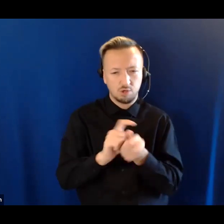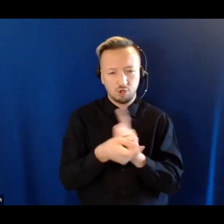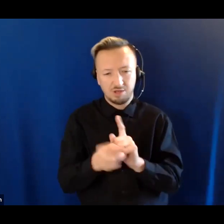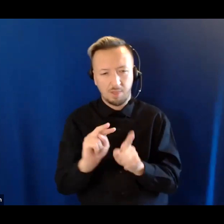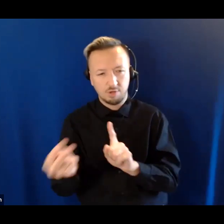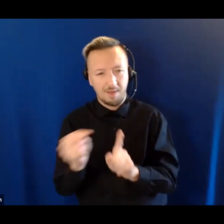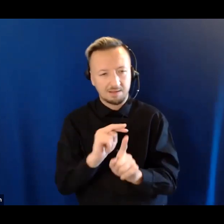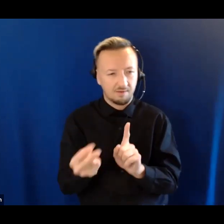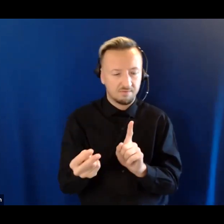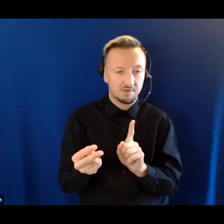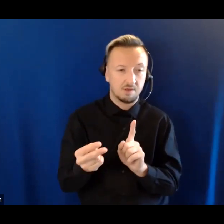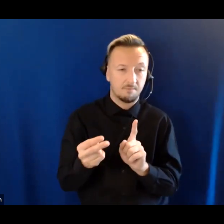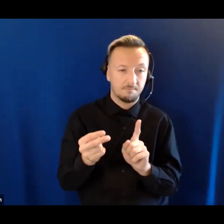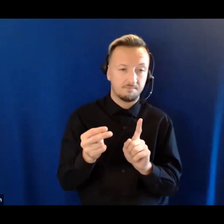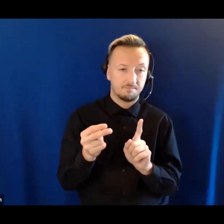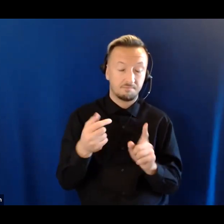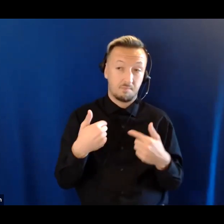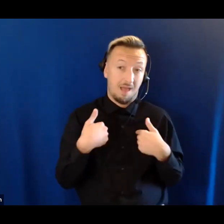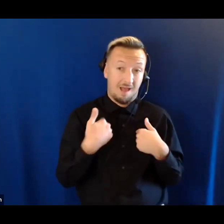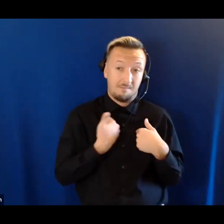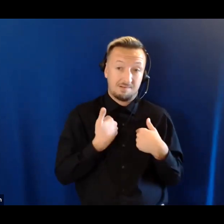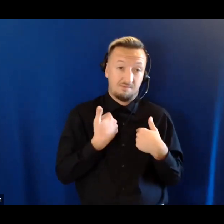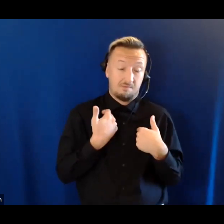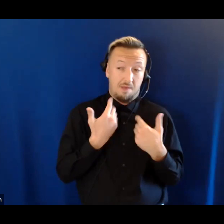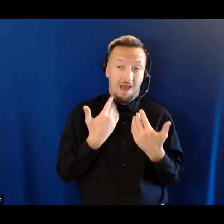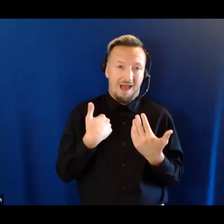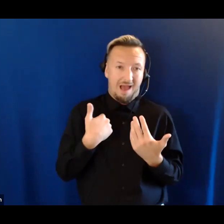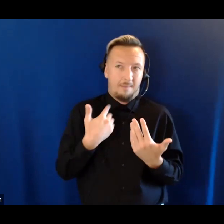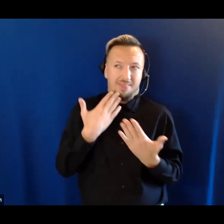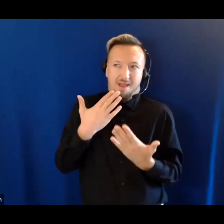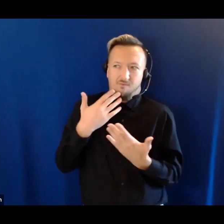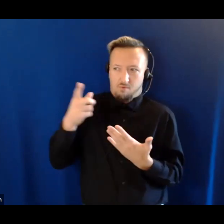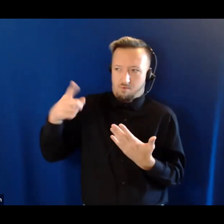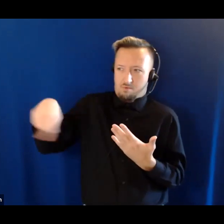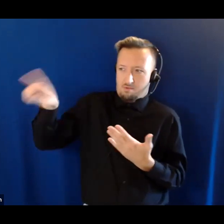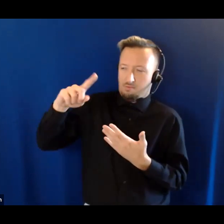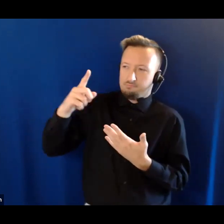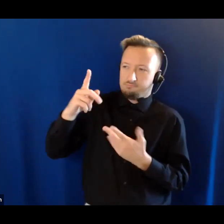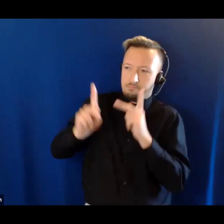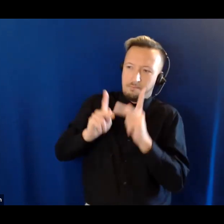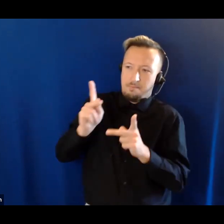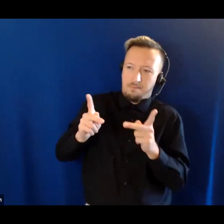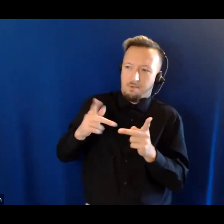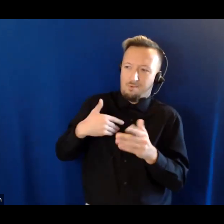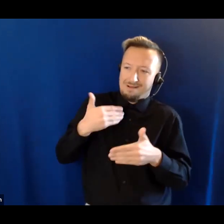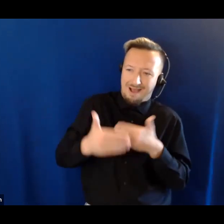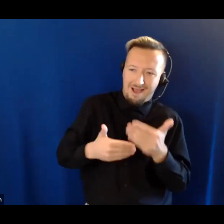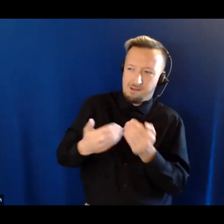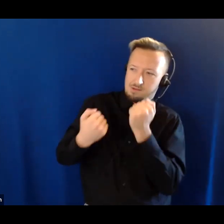perspectives, because I'm thankful people were kind to me in helping me understand what I needed to know.